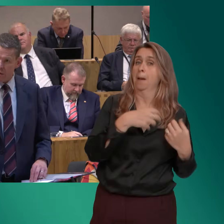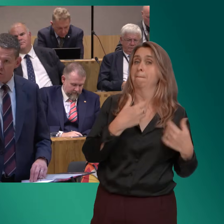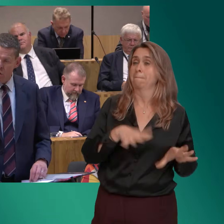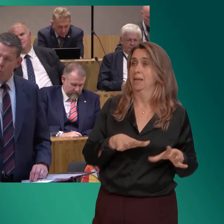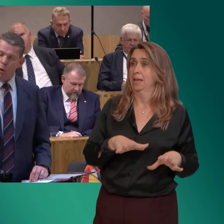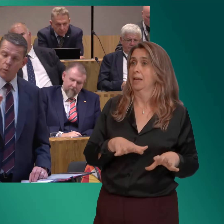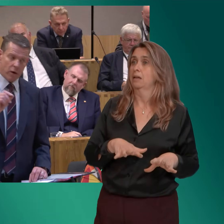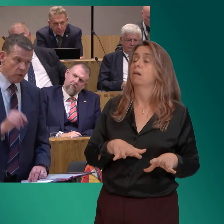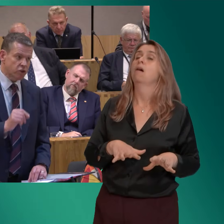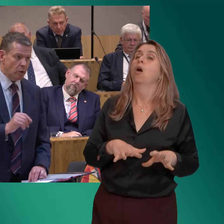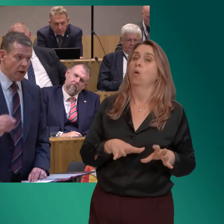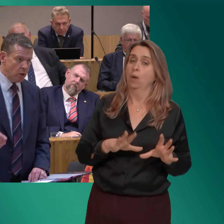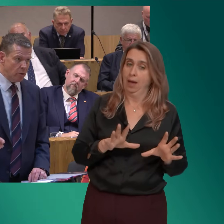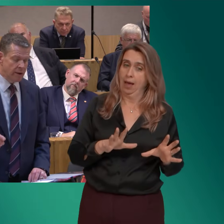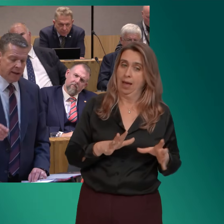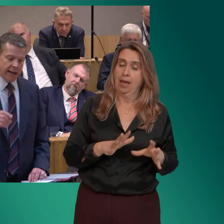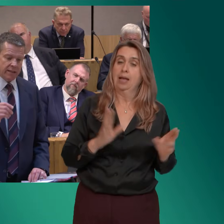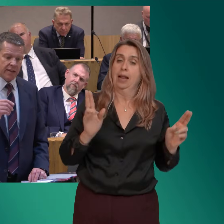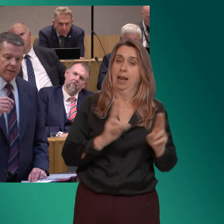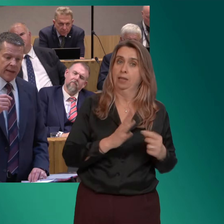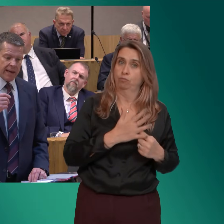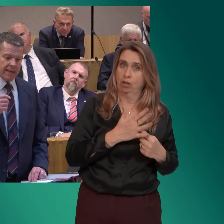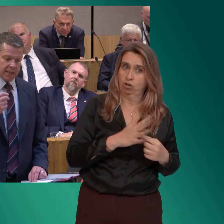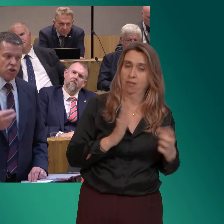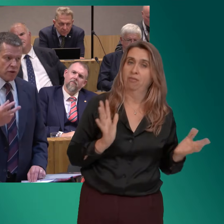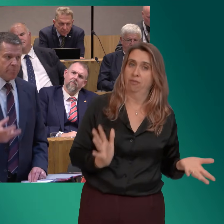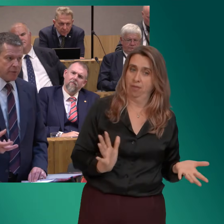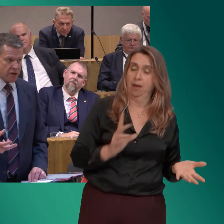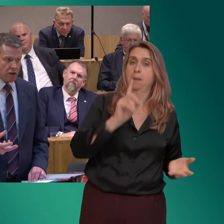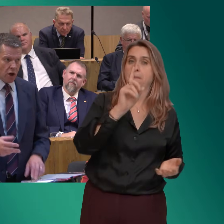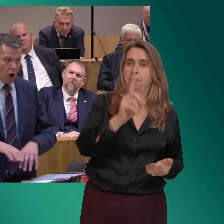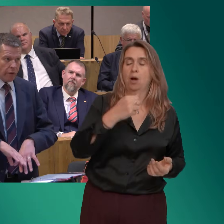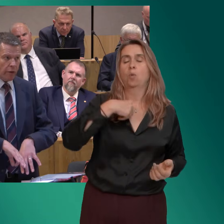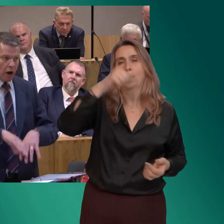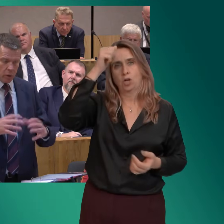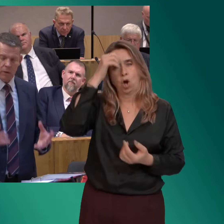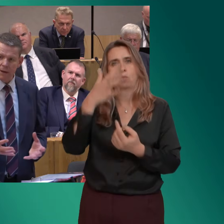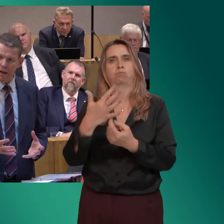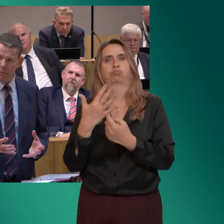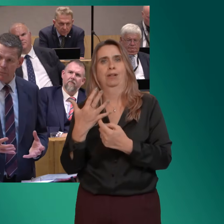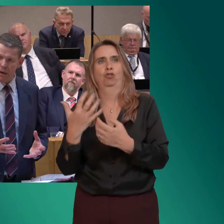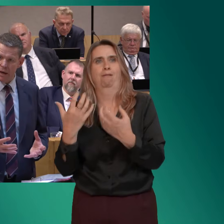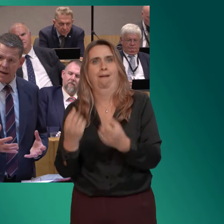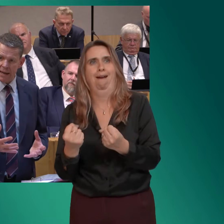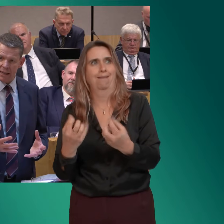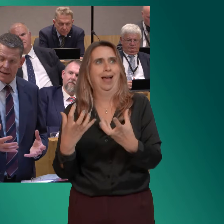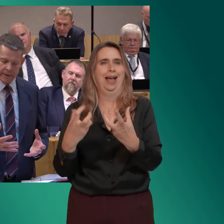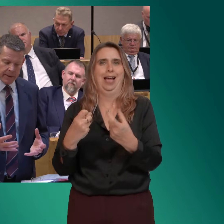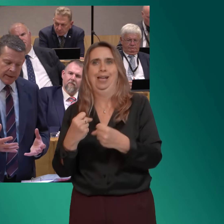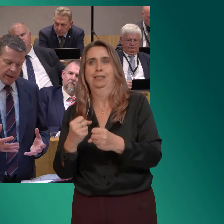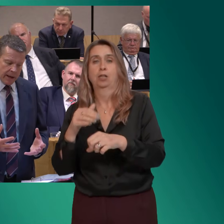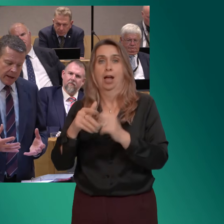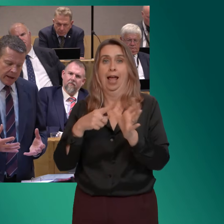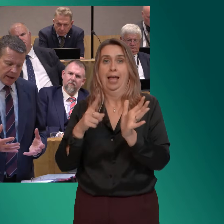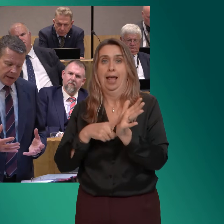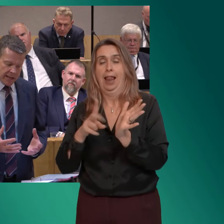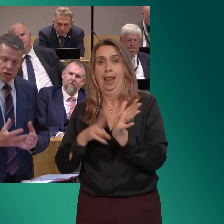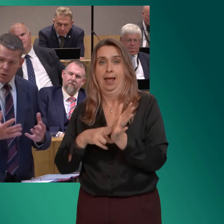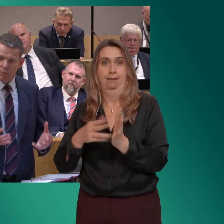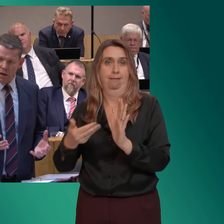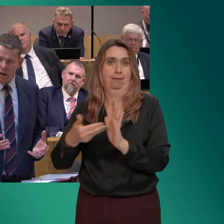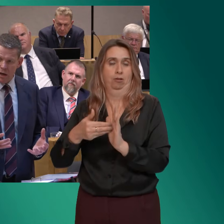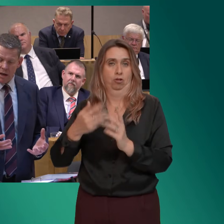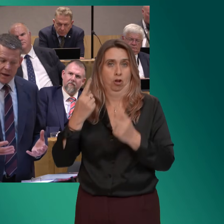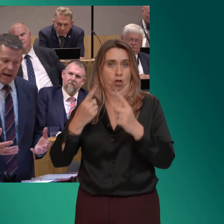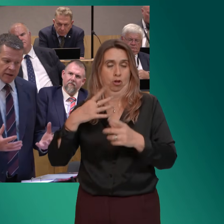off, but what we also know is that there is extreme pressure on the whole ALN